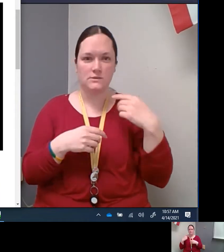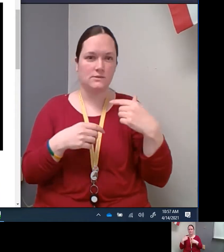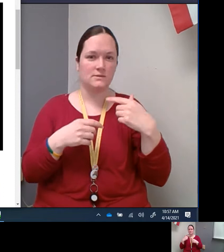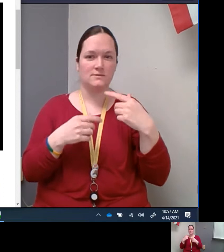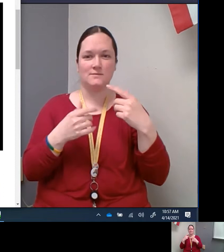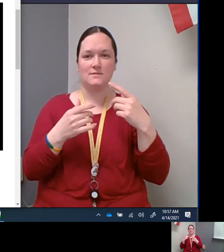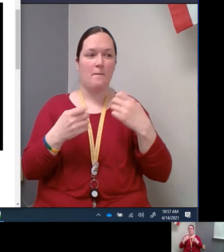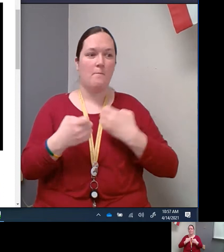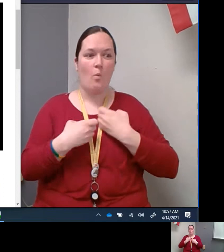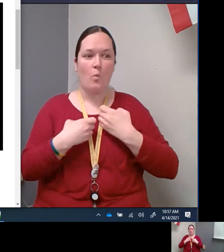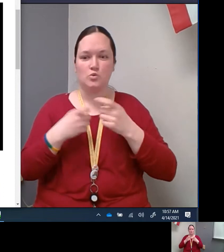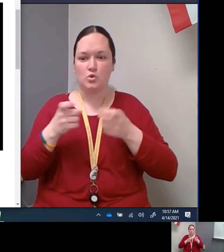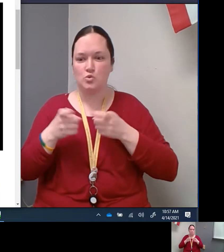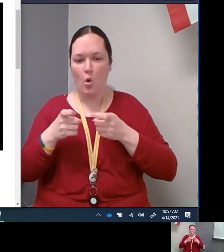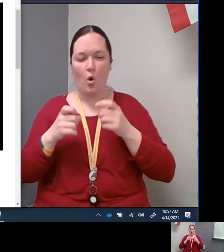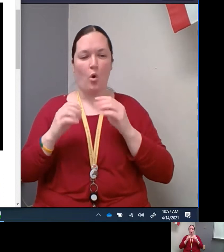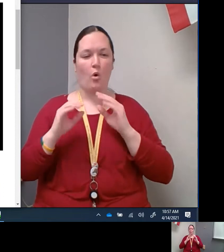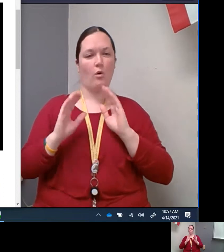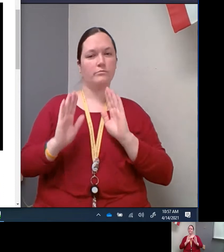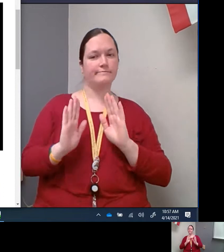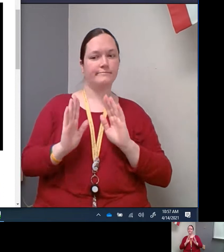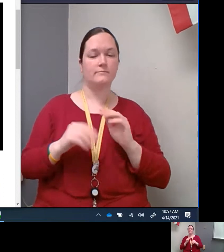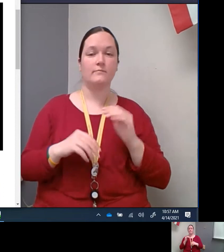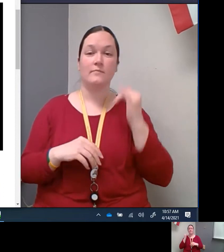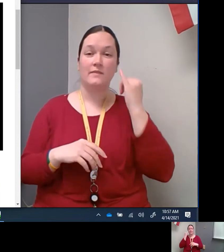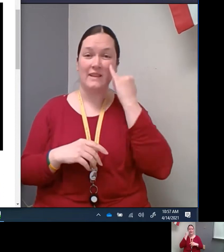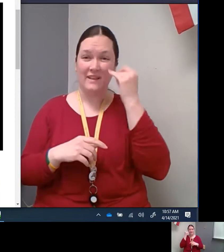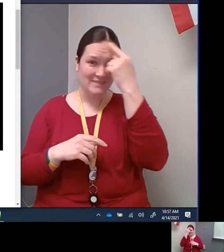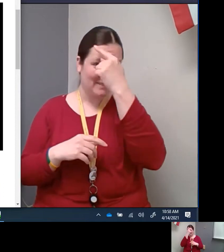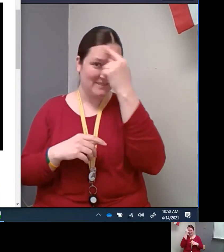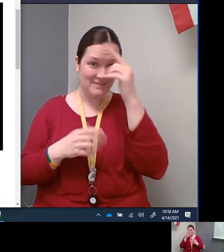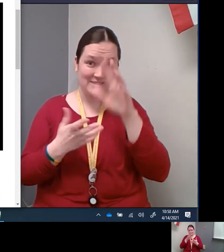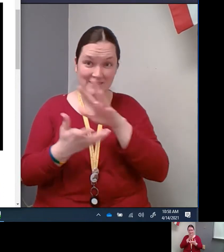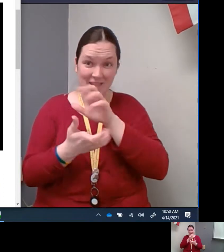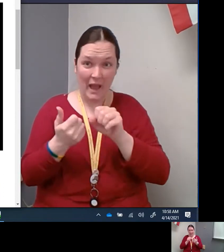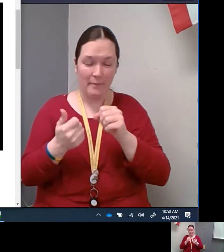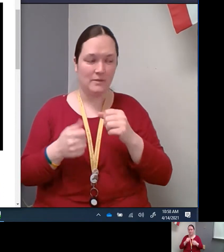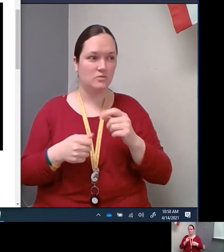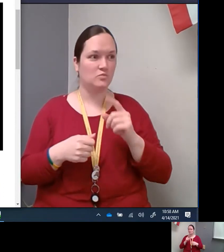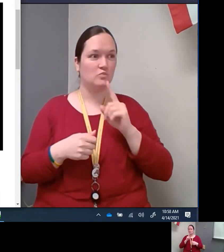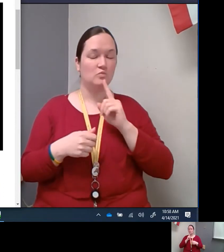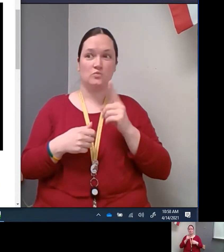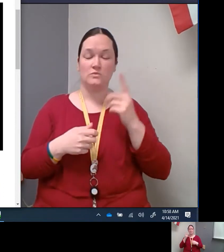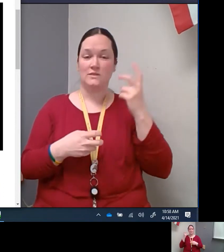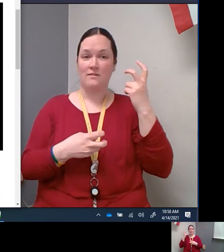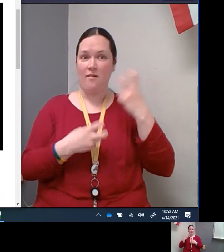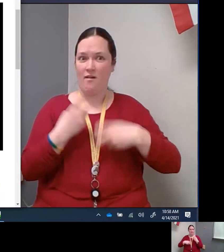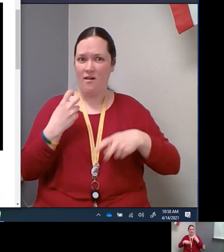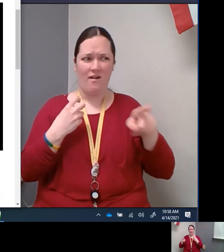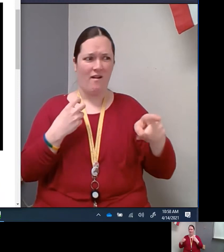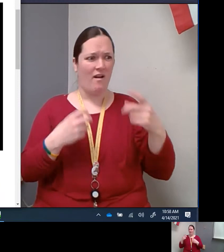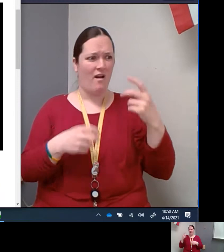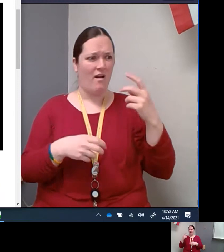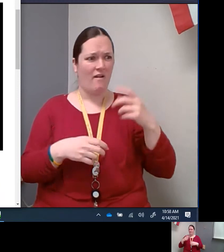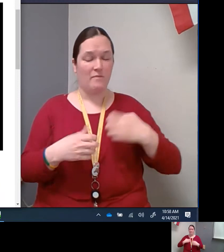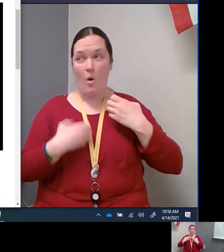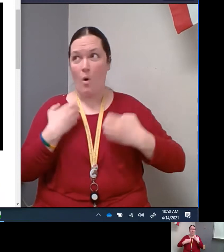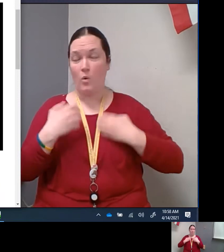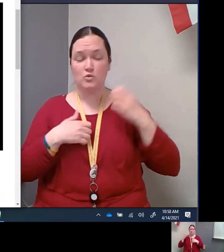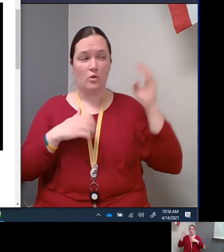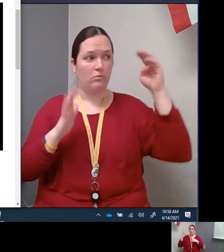It's emotional control up there. And if we have people who have damage to that frontal lobe, they have really huge emotional swings. As